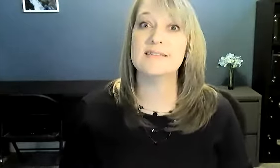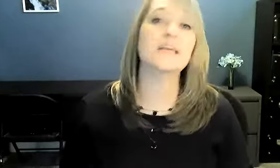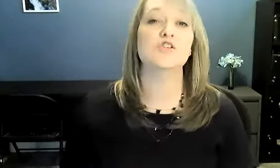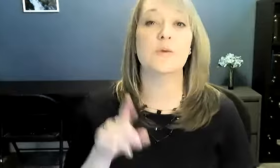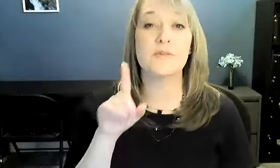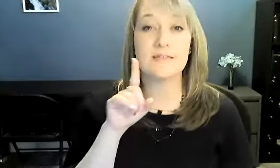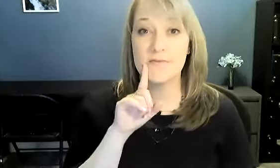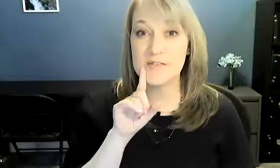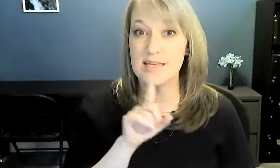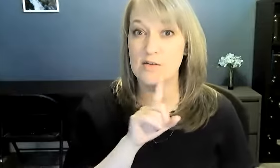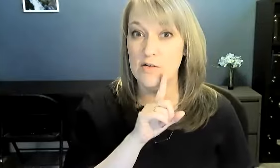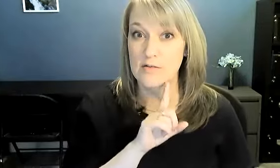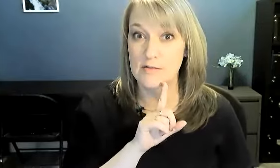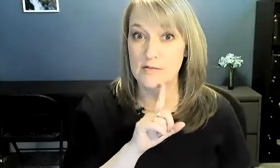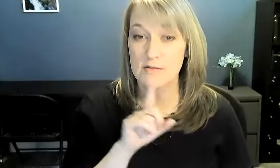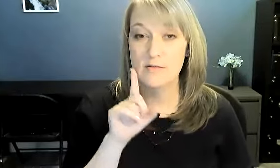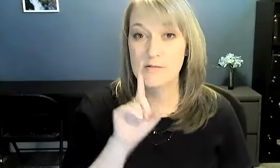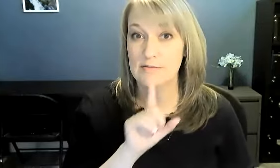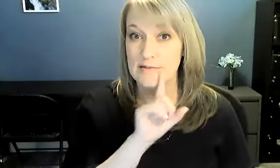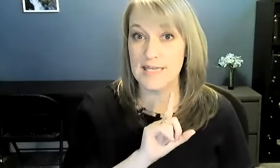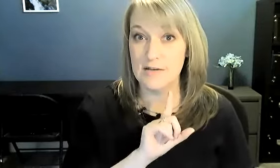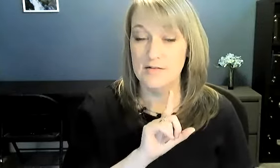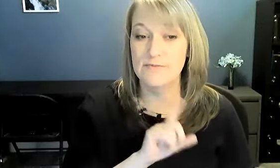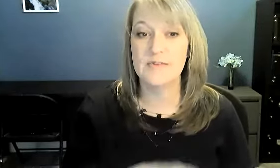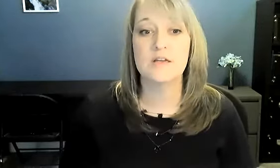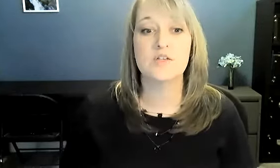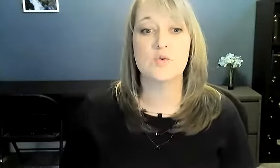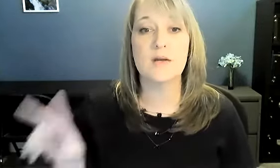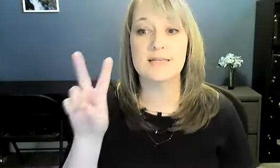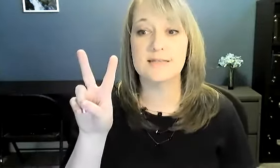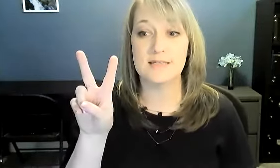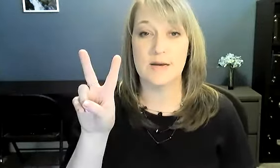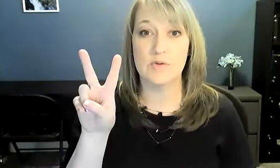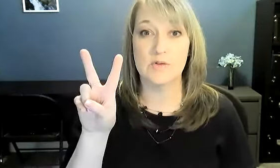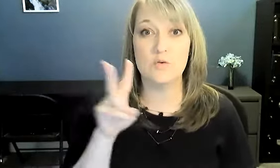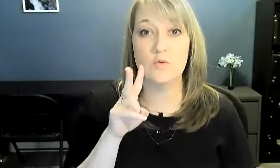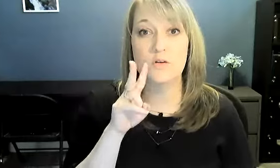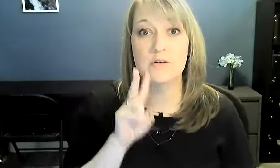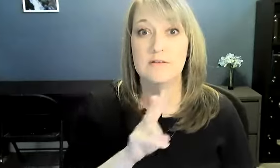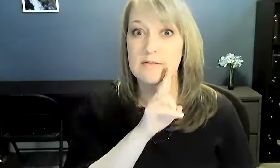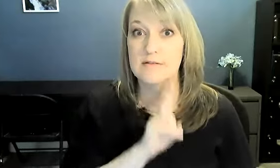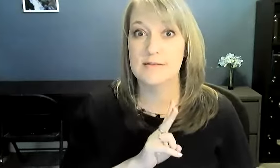Do you remember the sign for single? Single. Twins is now with a 2.